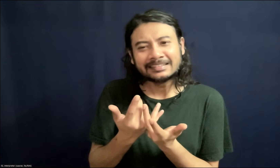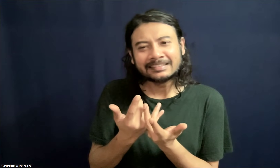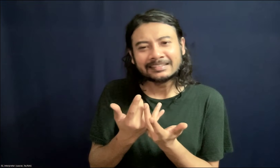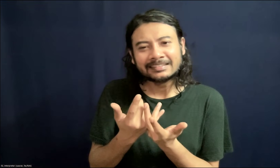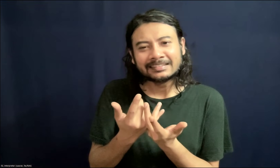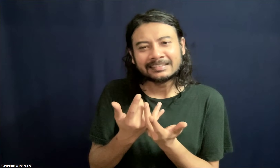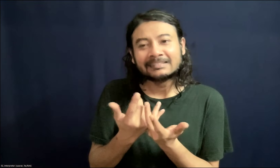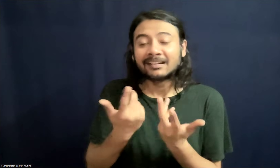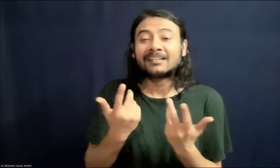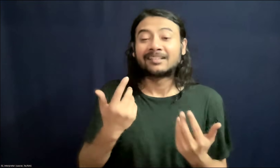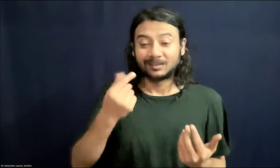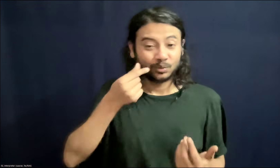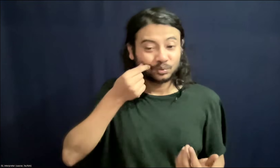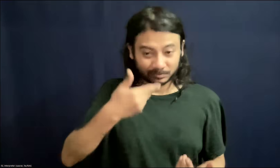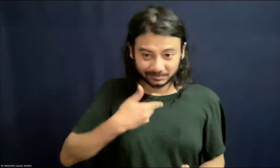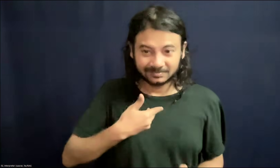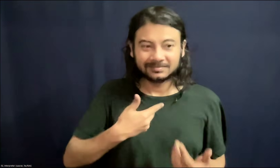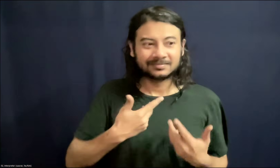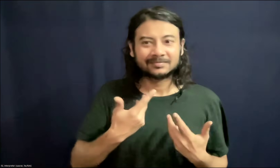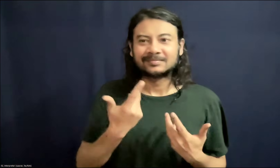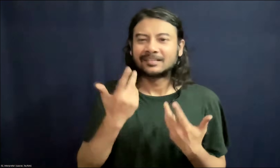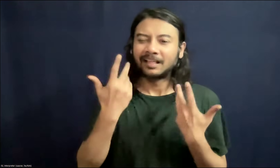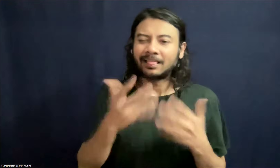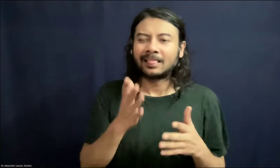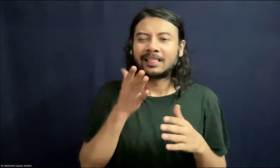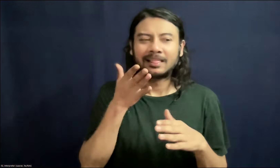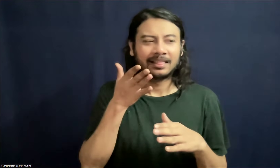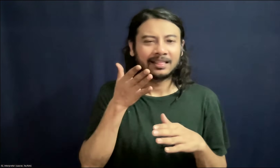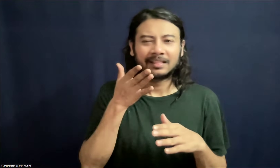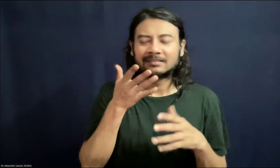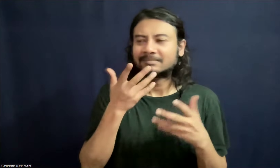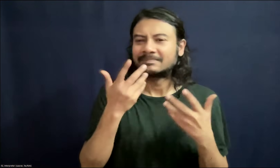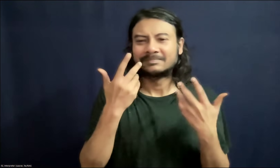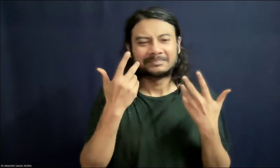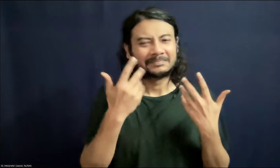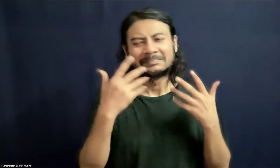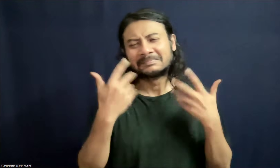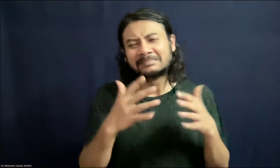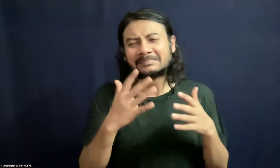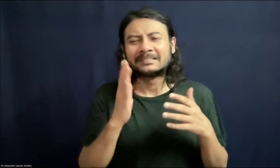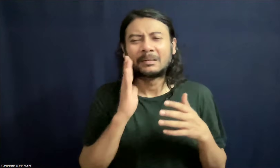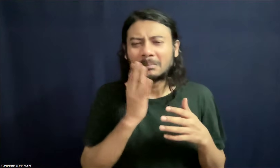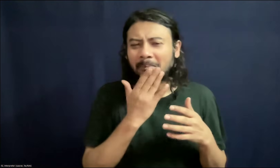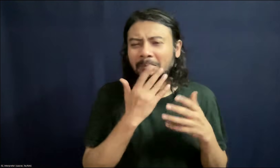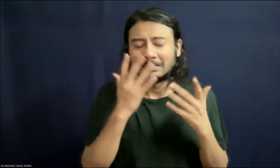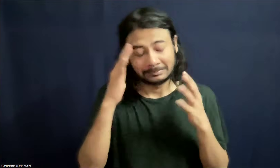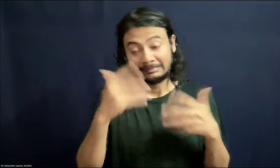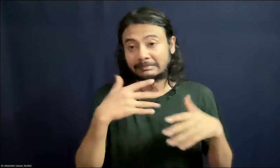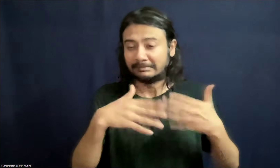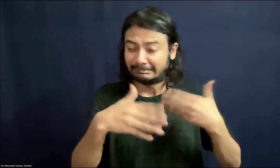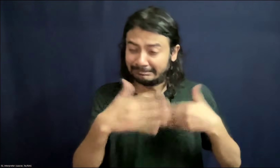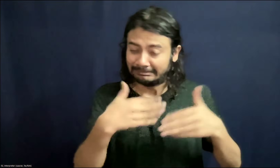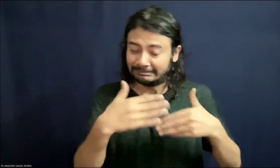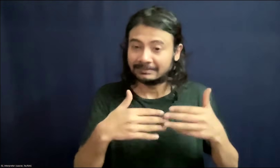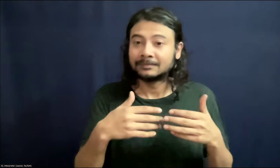that that soul has to take birth as a form of a stool, as a worm in the stool. But that does not